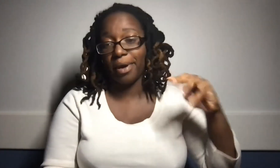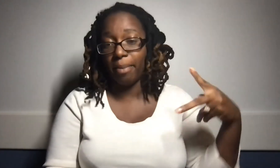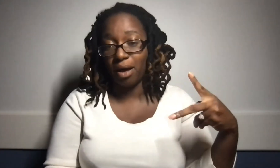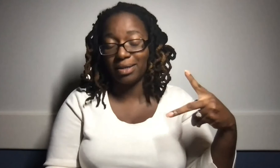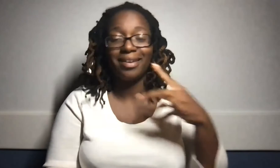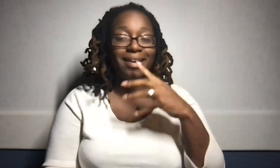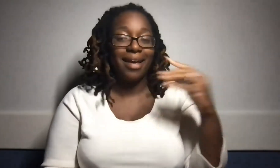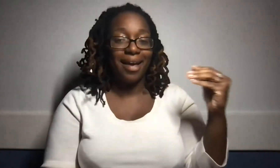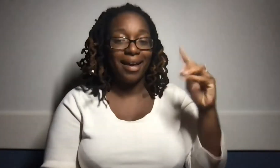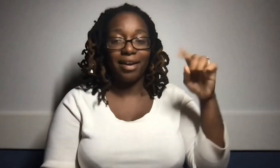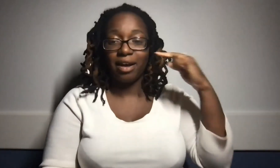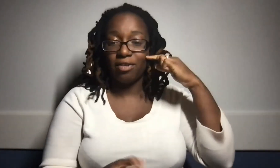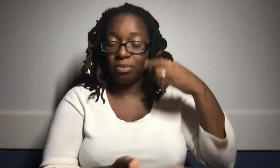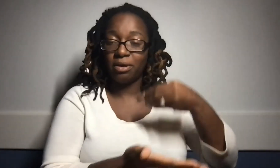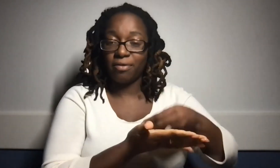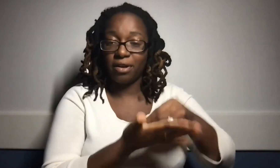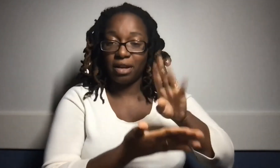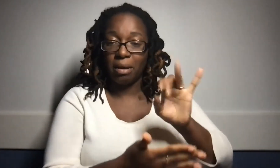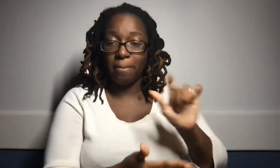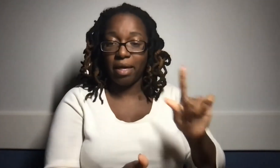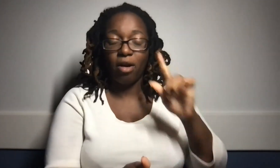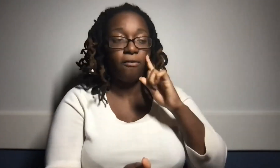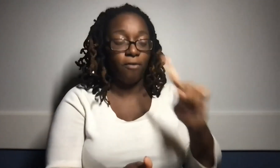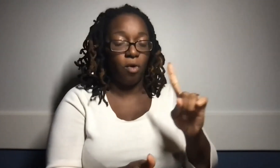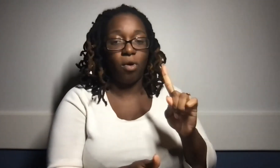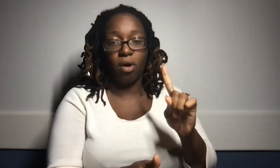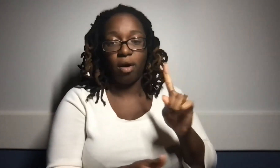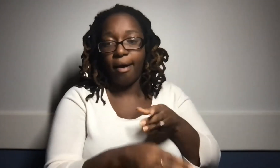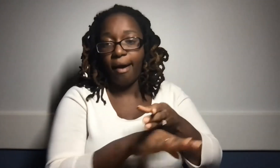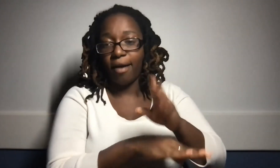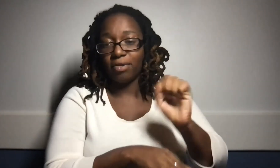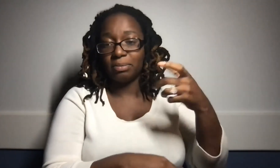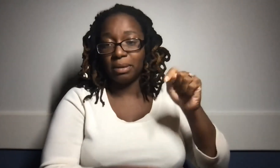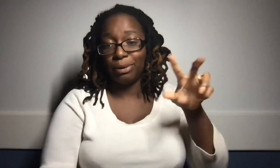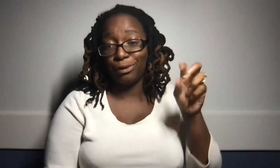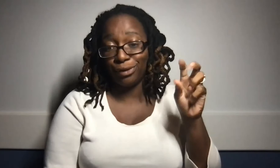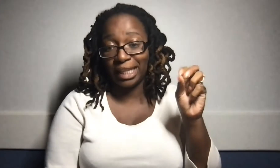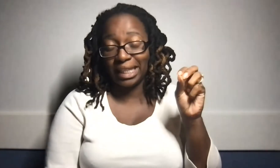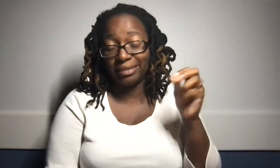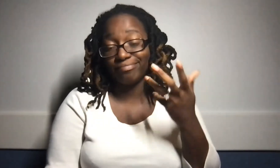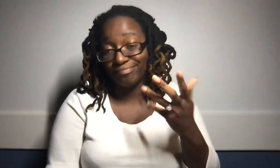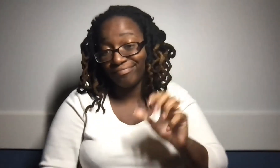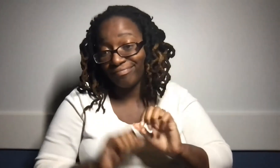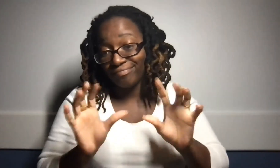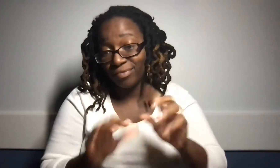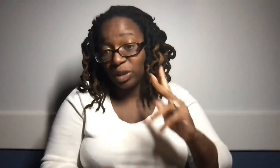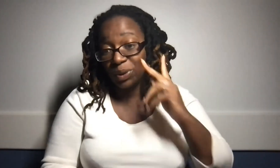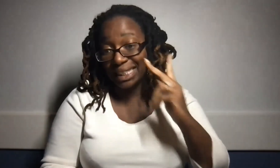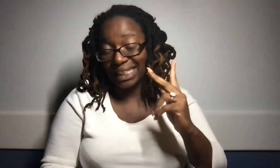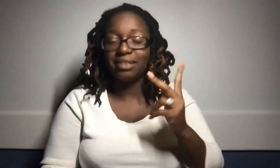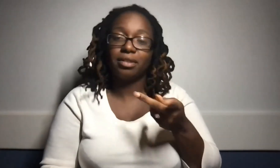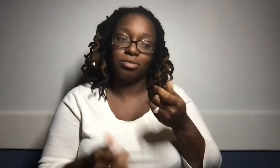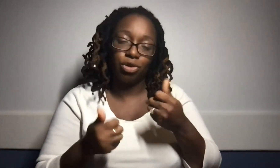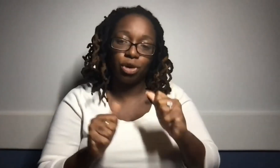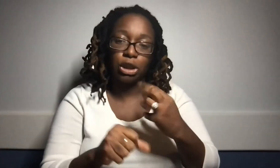government funding bill to fund the government past September the 30th. As it currently stands, there seems to be an appetite for using